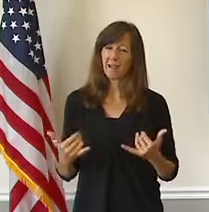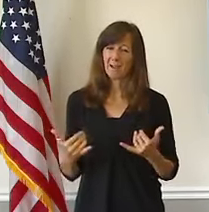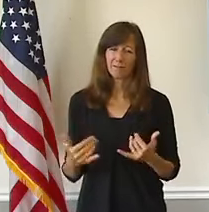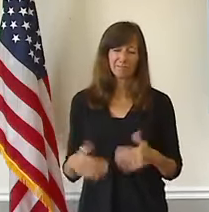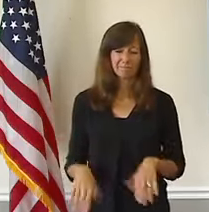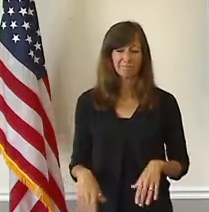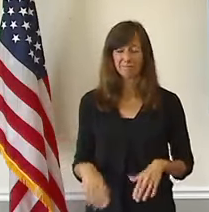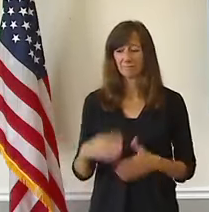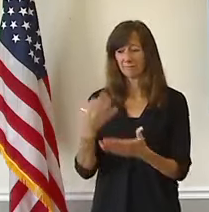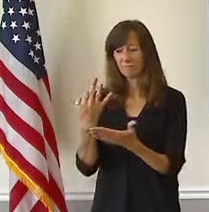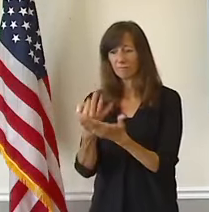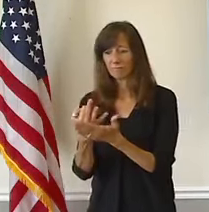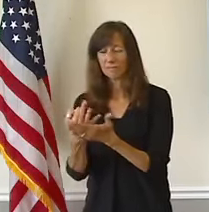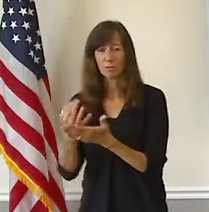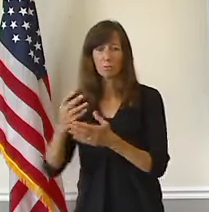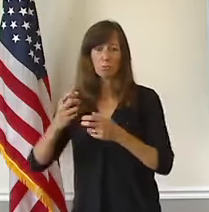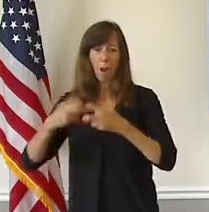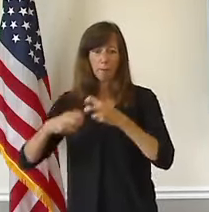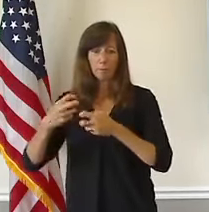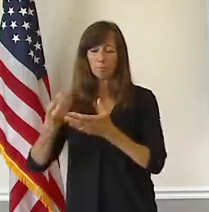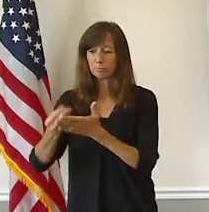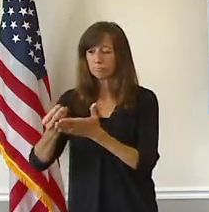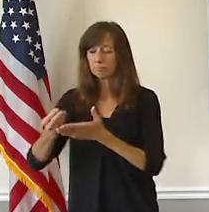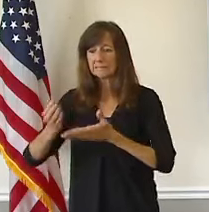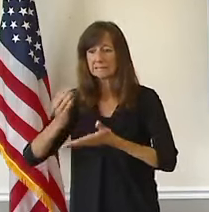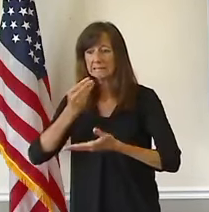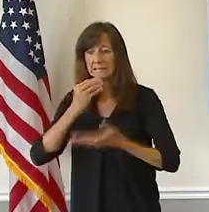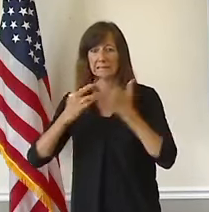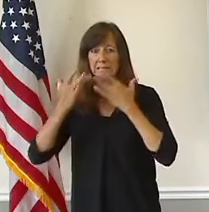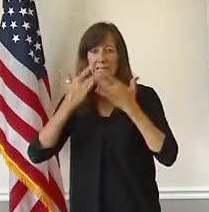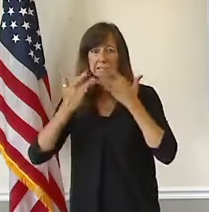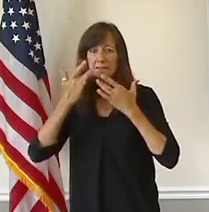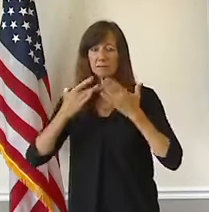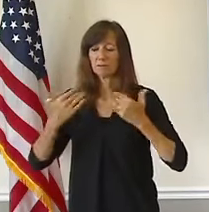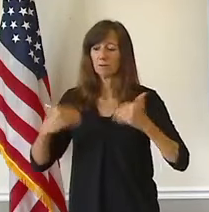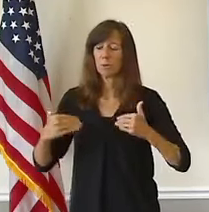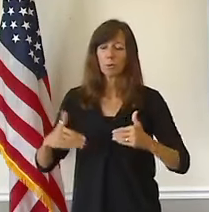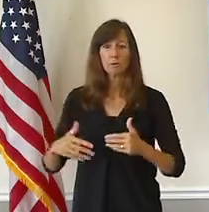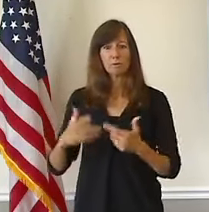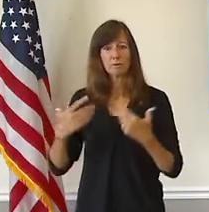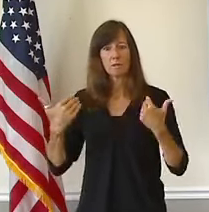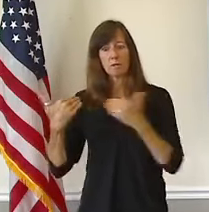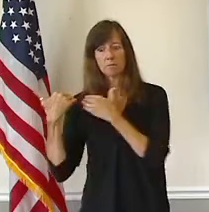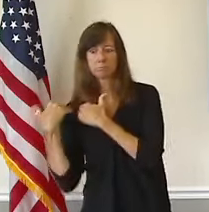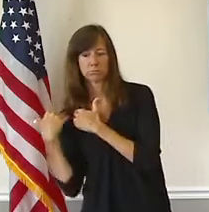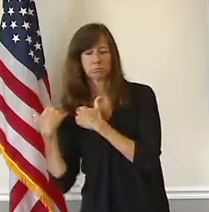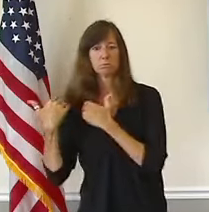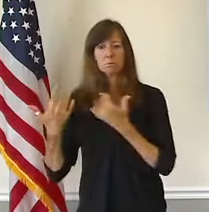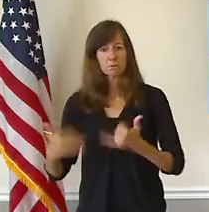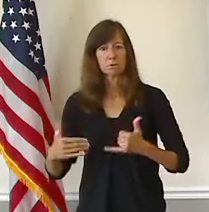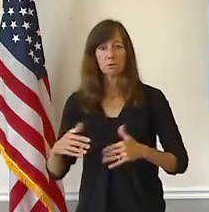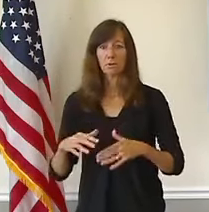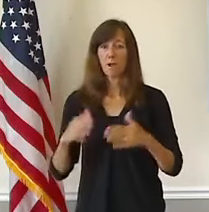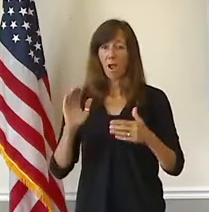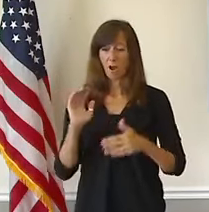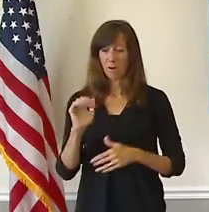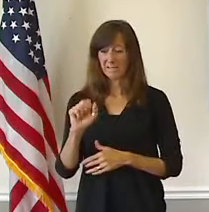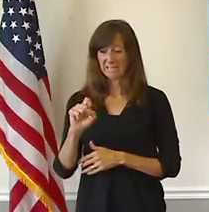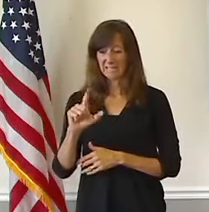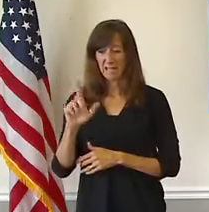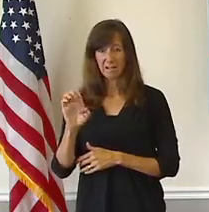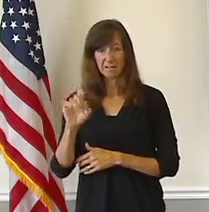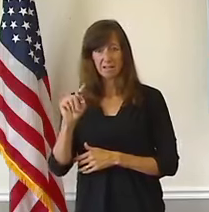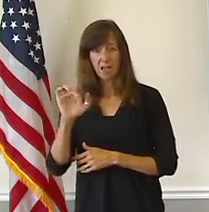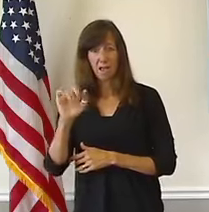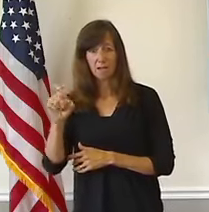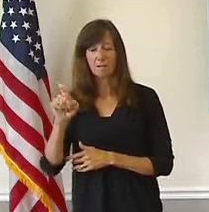with. We're facing a great burden here, not only the decline of revenue, sales tax, 41% of our budget relies on